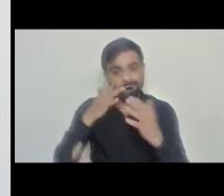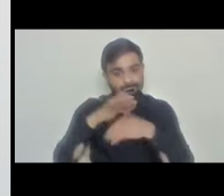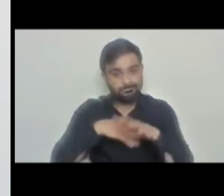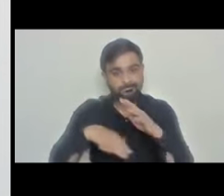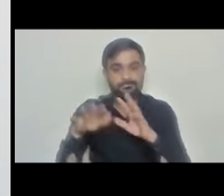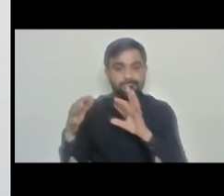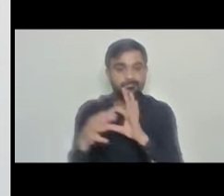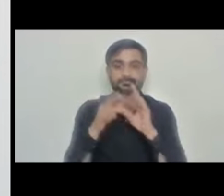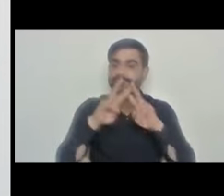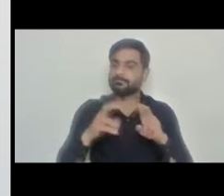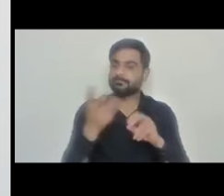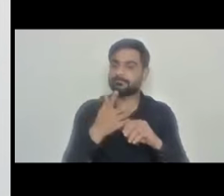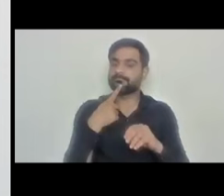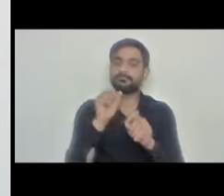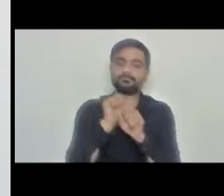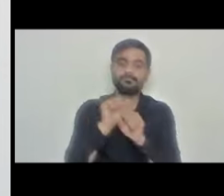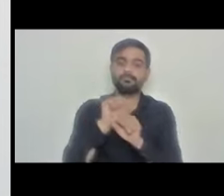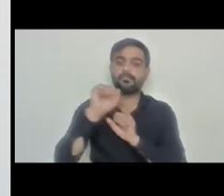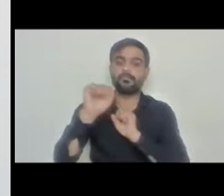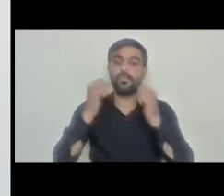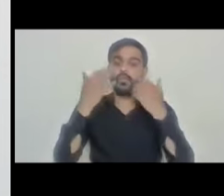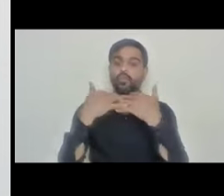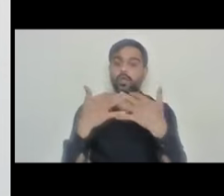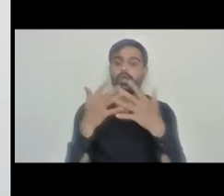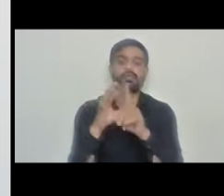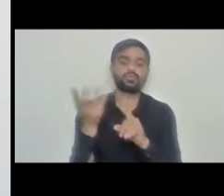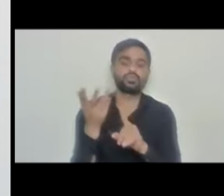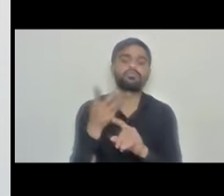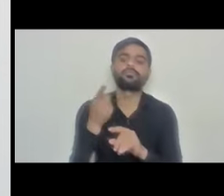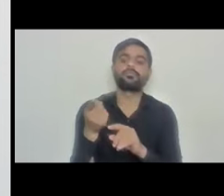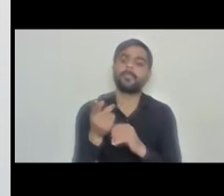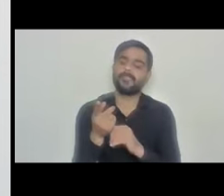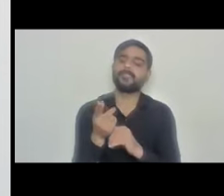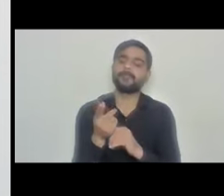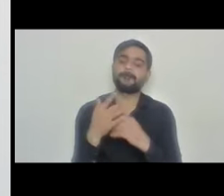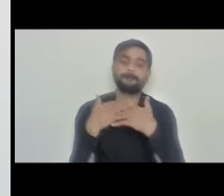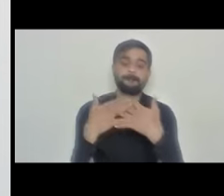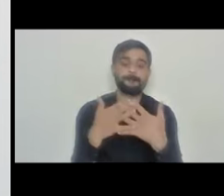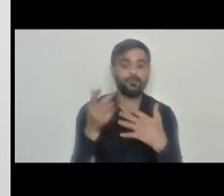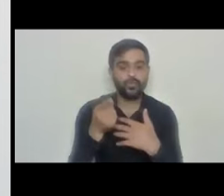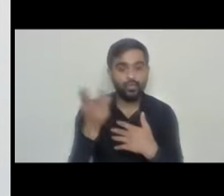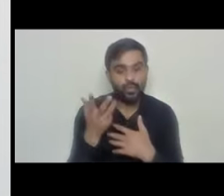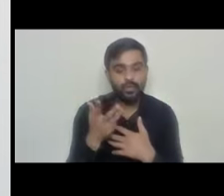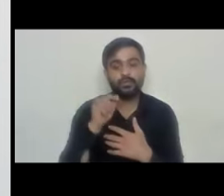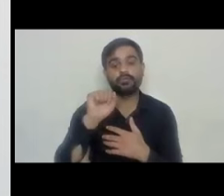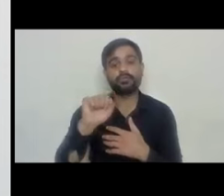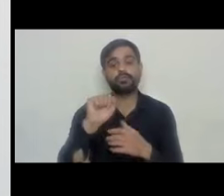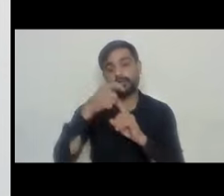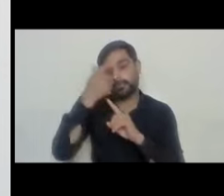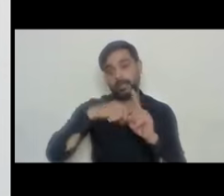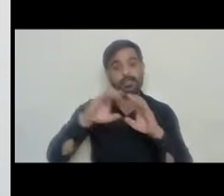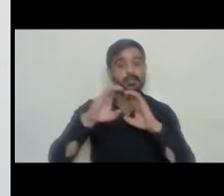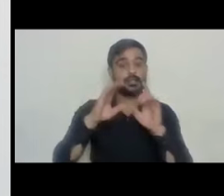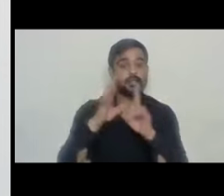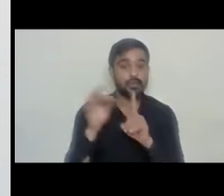for that research, what your audience is, what your audience is, what is your personal